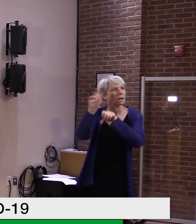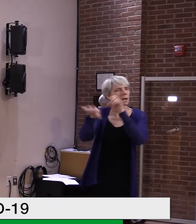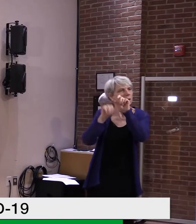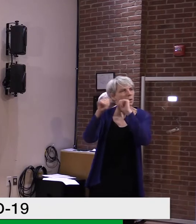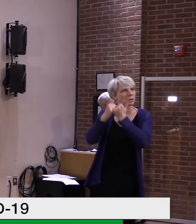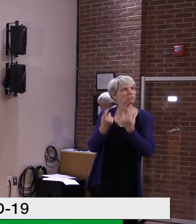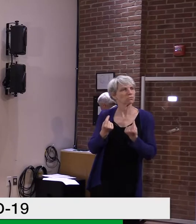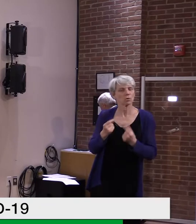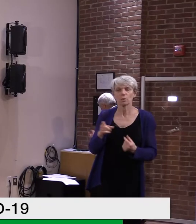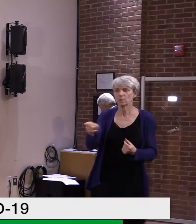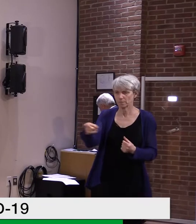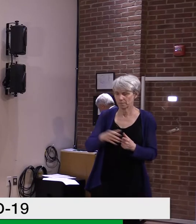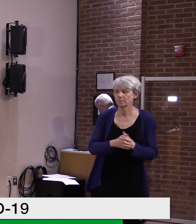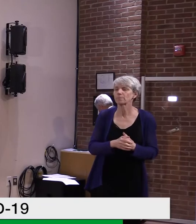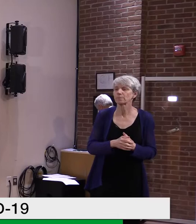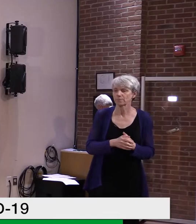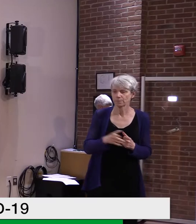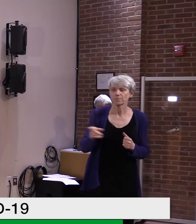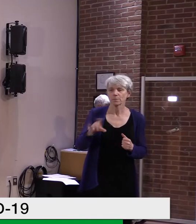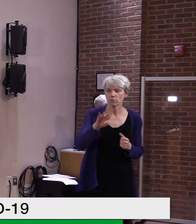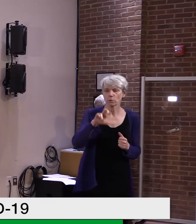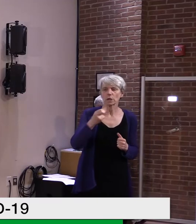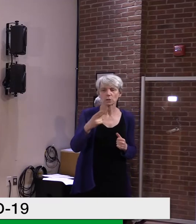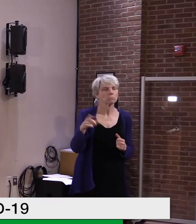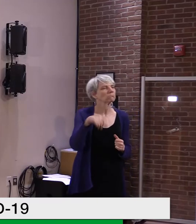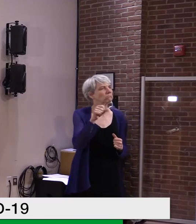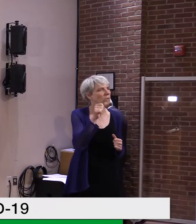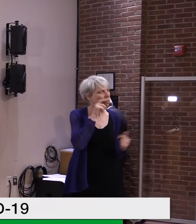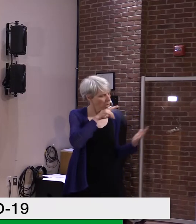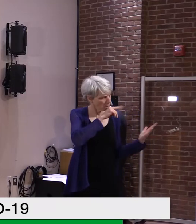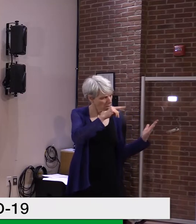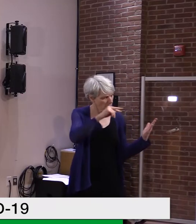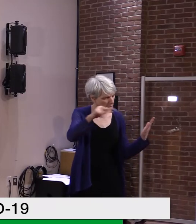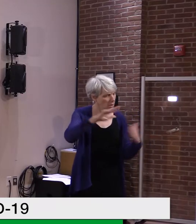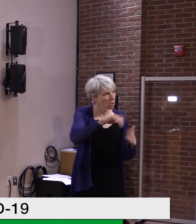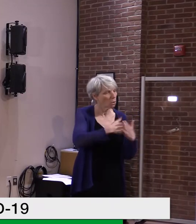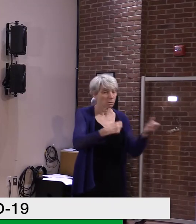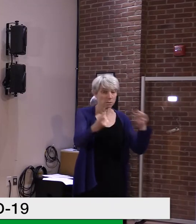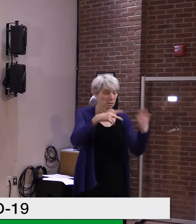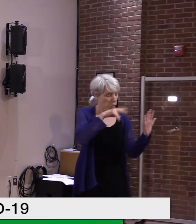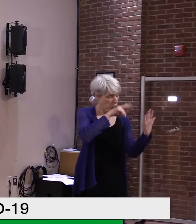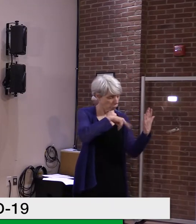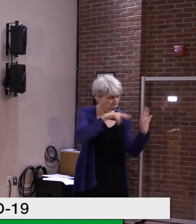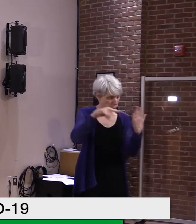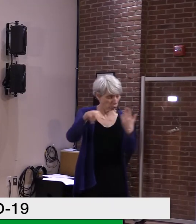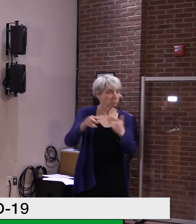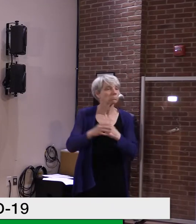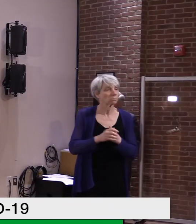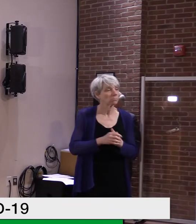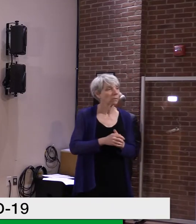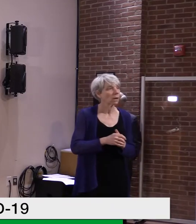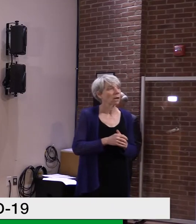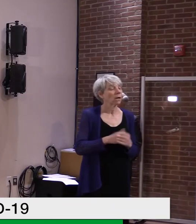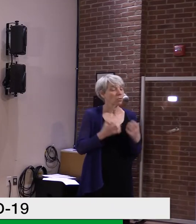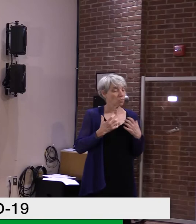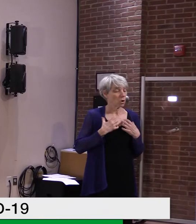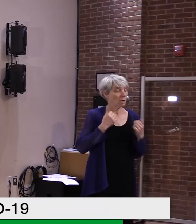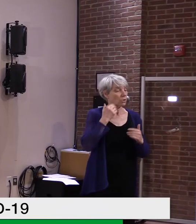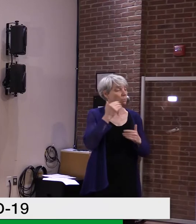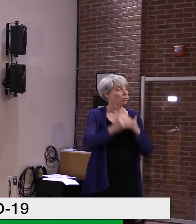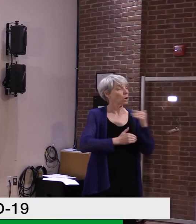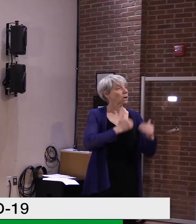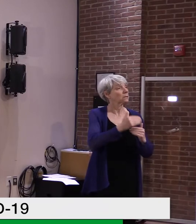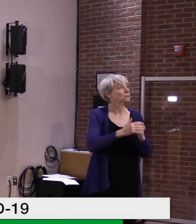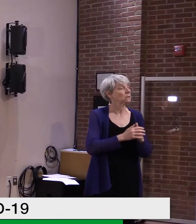Yeah, we're certainly reviewing the plans. I will say, you know, our process, what we articulated to be the recovery process, was co-opted to a certain